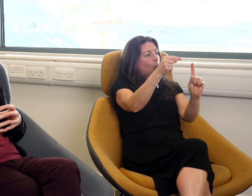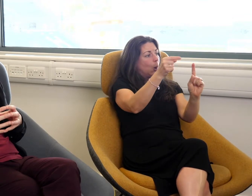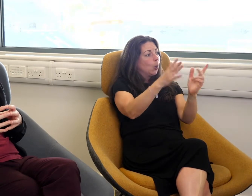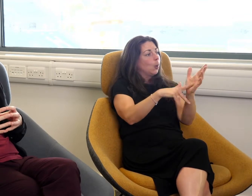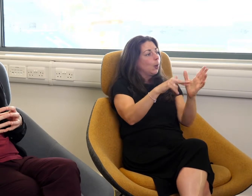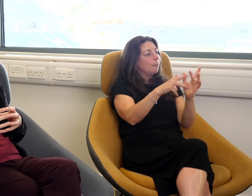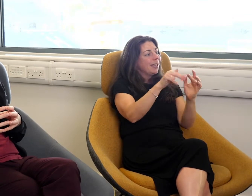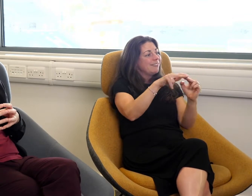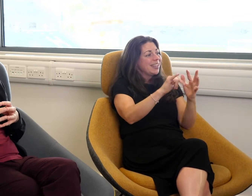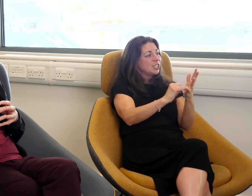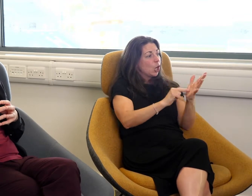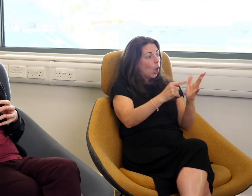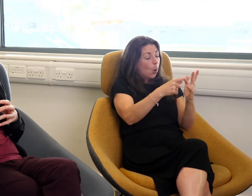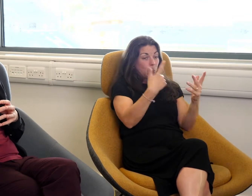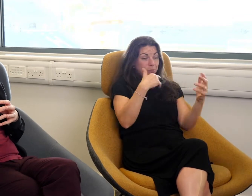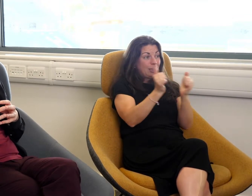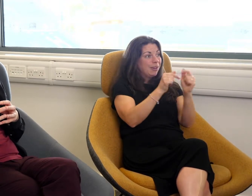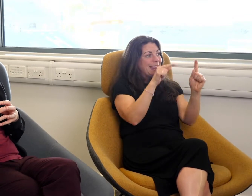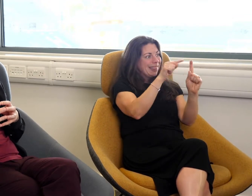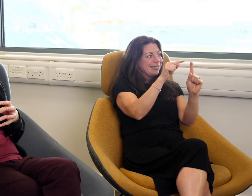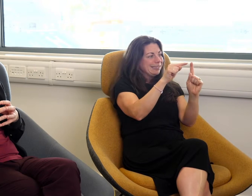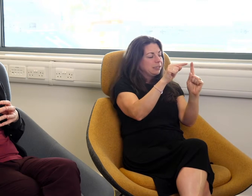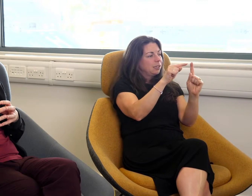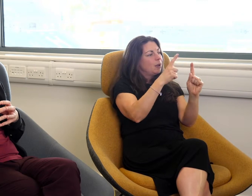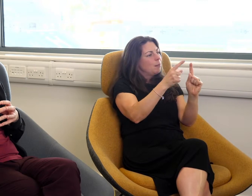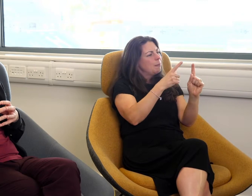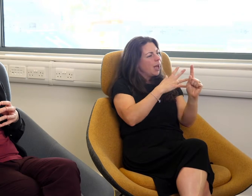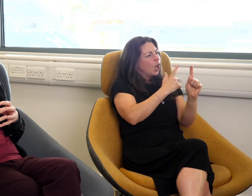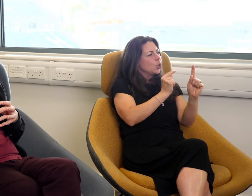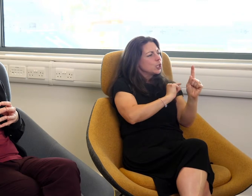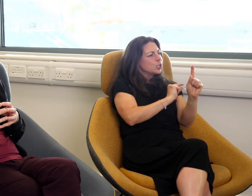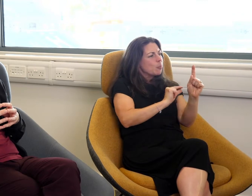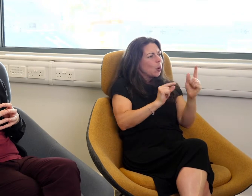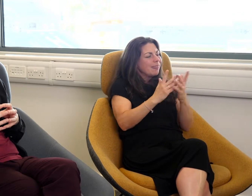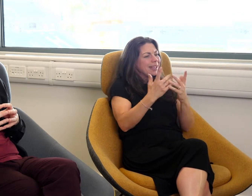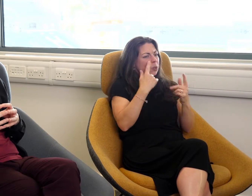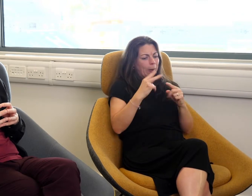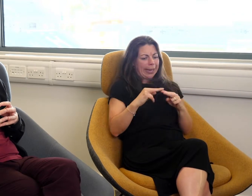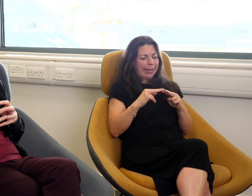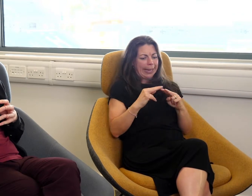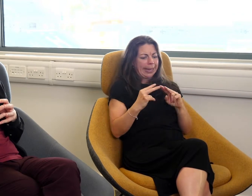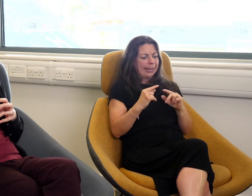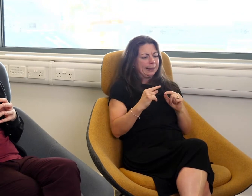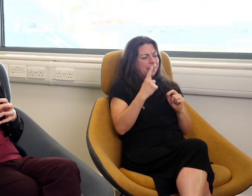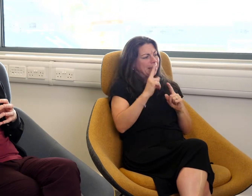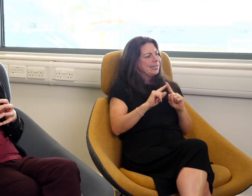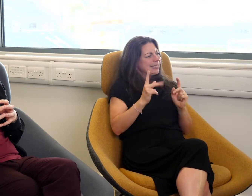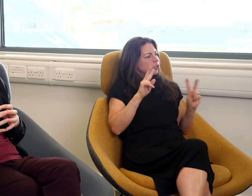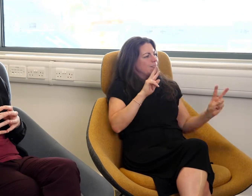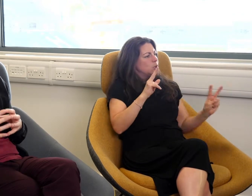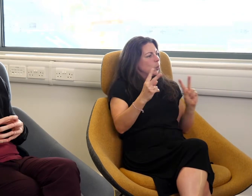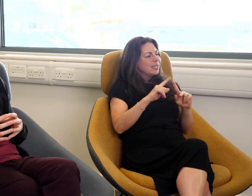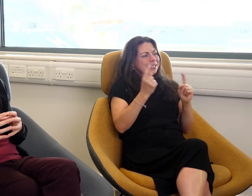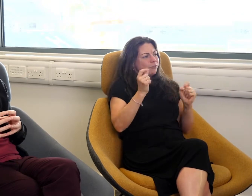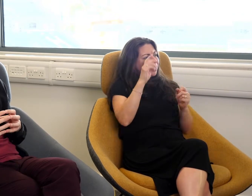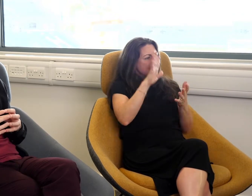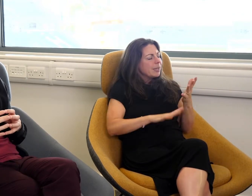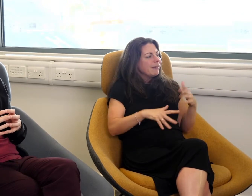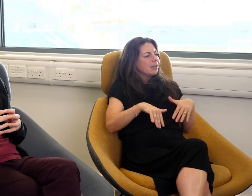deliver. But there's also lots of issues where, they weren't in the manifesto, they weren't things that we knew about at the time, or they kind of